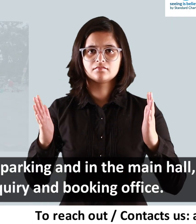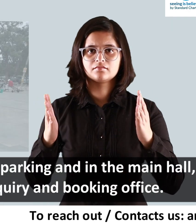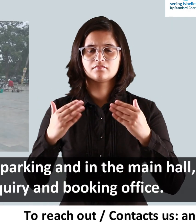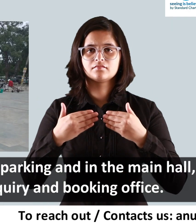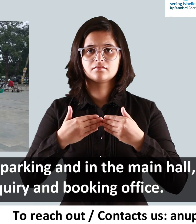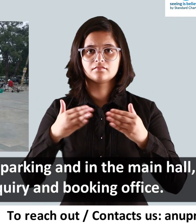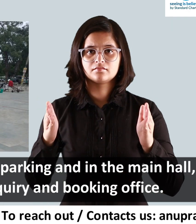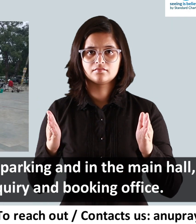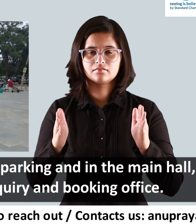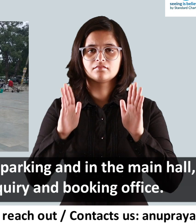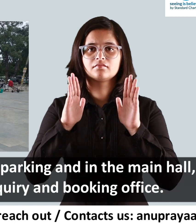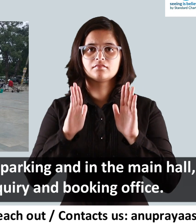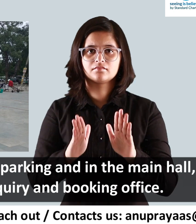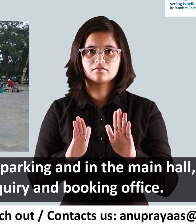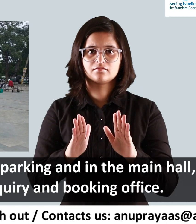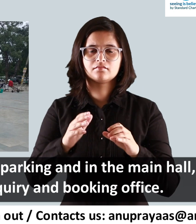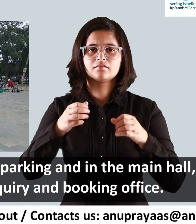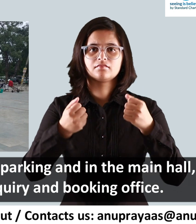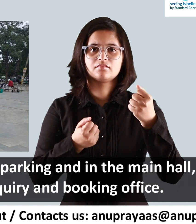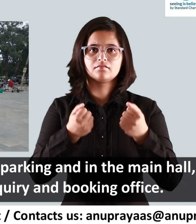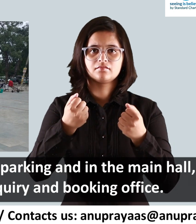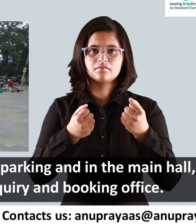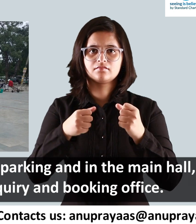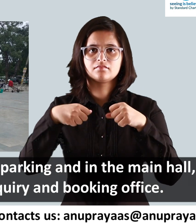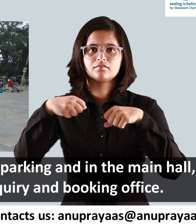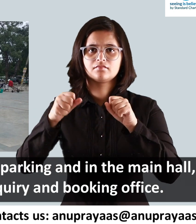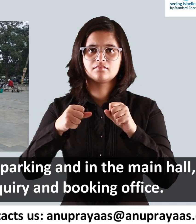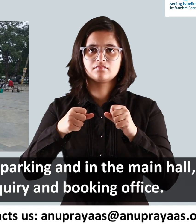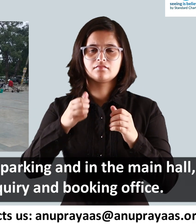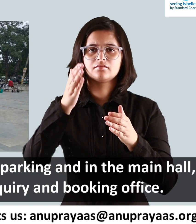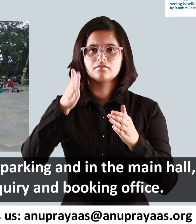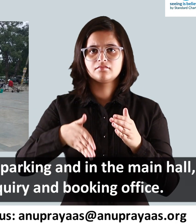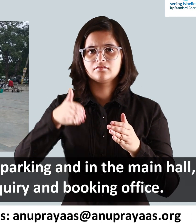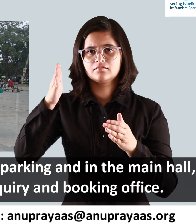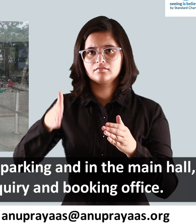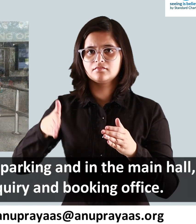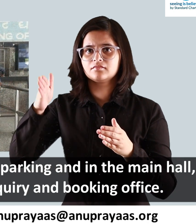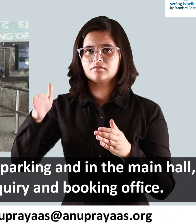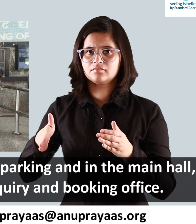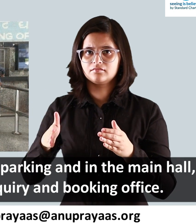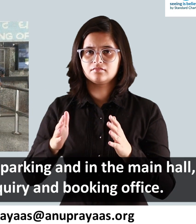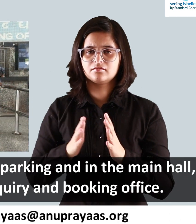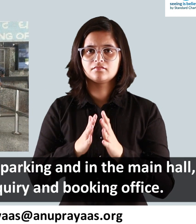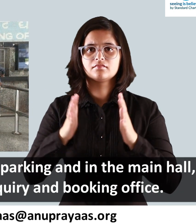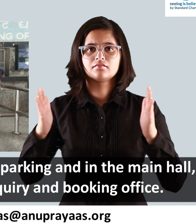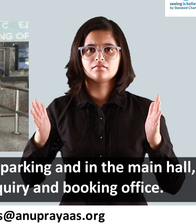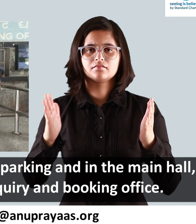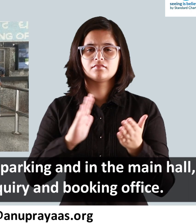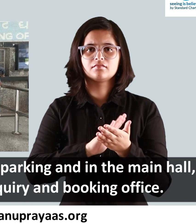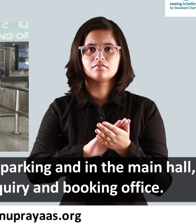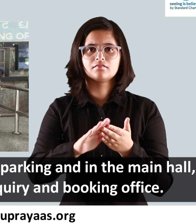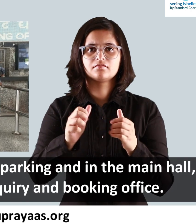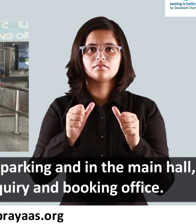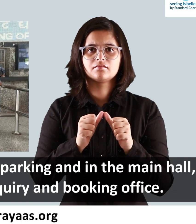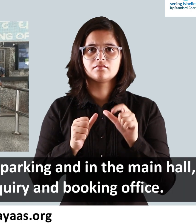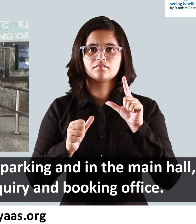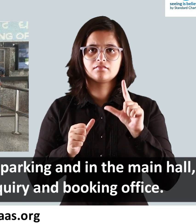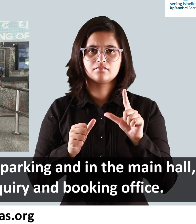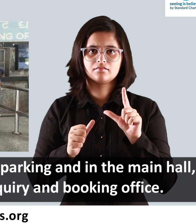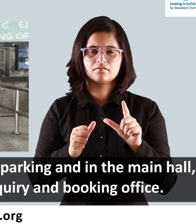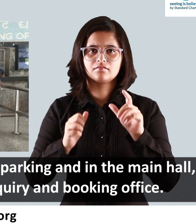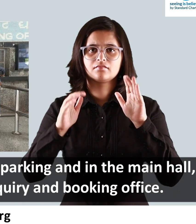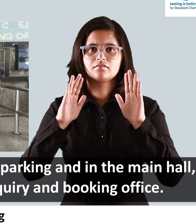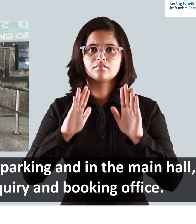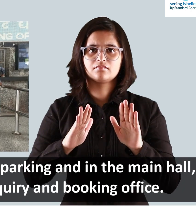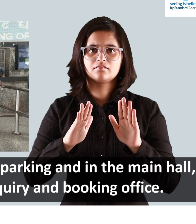At the main entrance, there is parking, and in the main hall, there is a reservation, inquiry